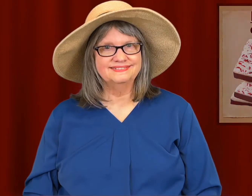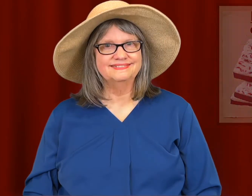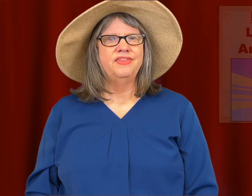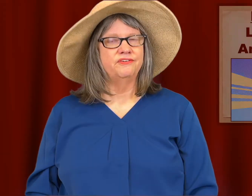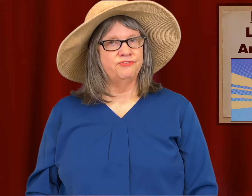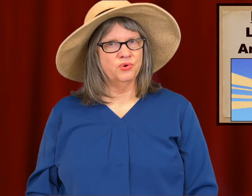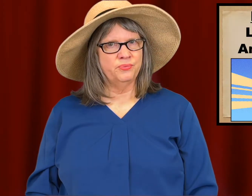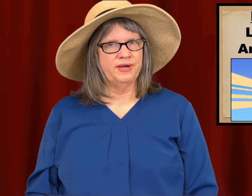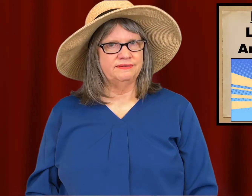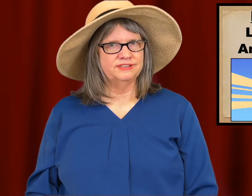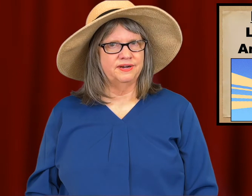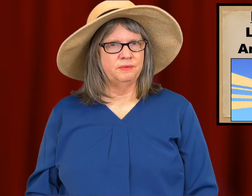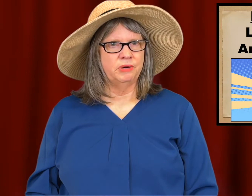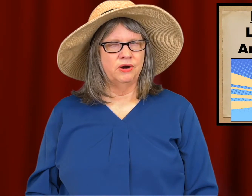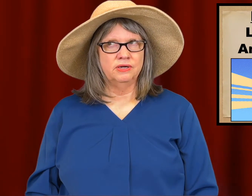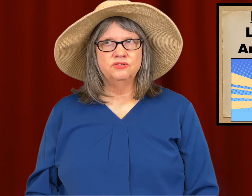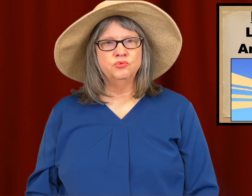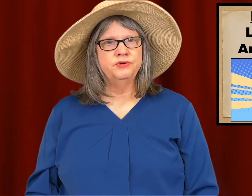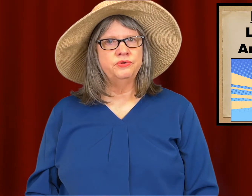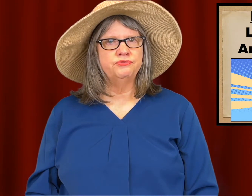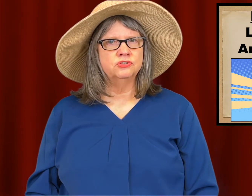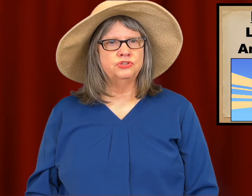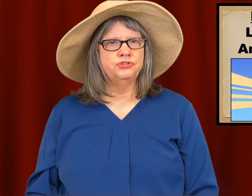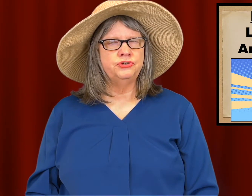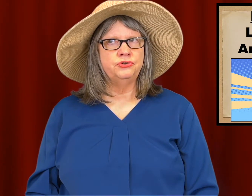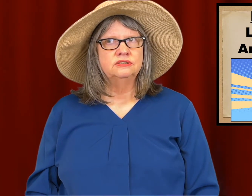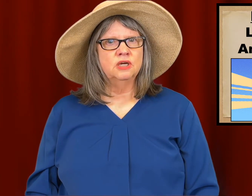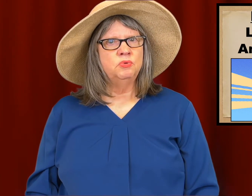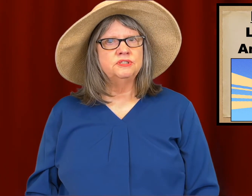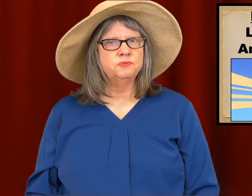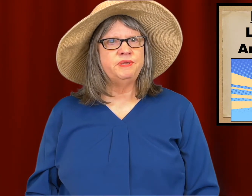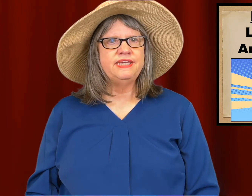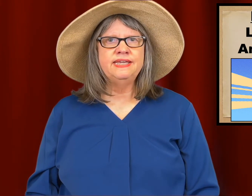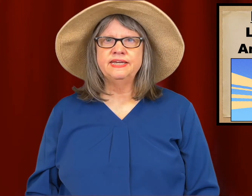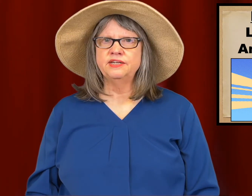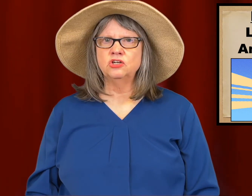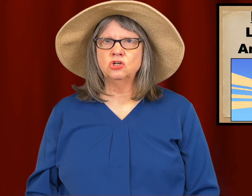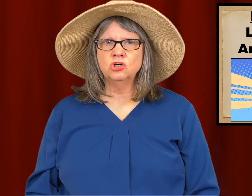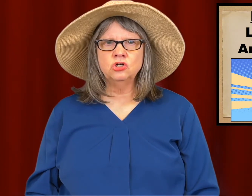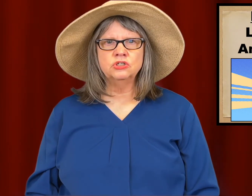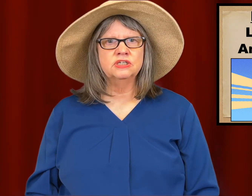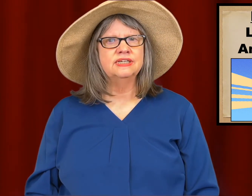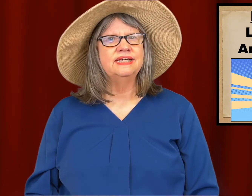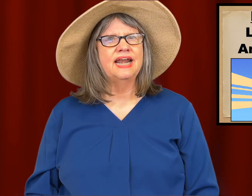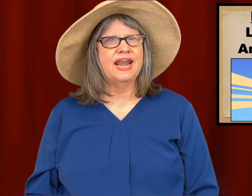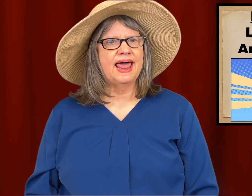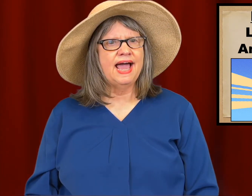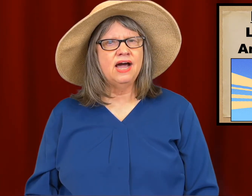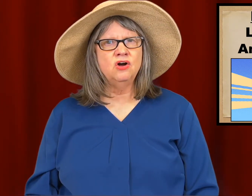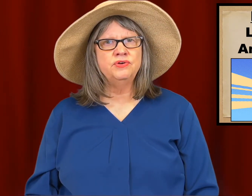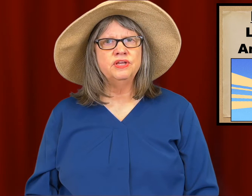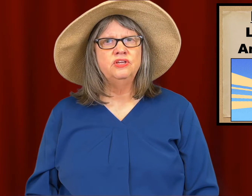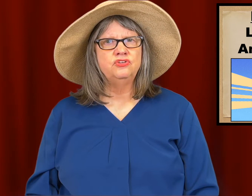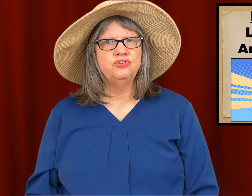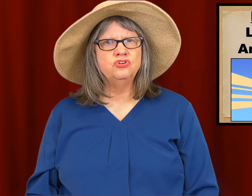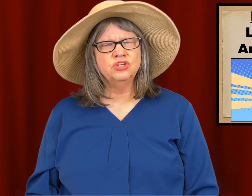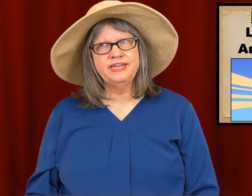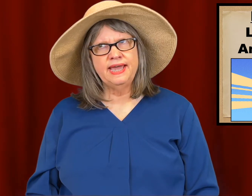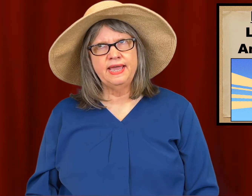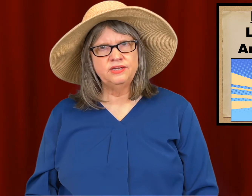The fourth way of signing bark is when it refers to someone speaking in a curt, loud, usually